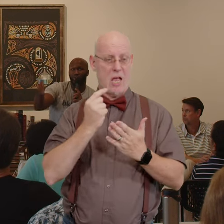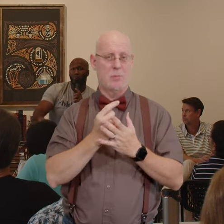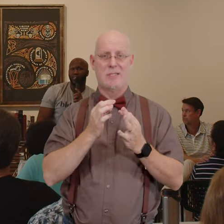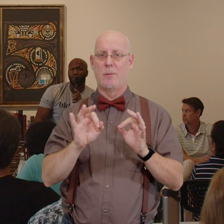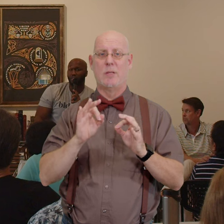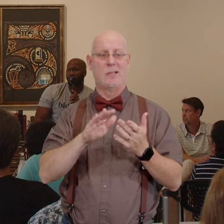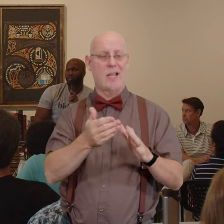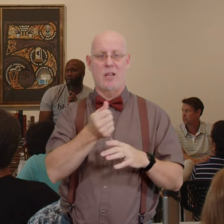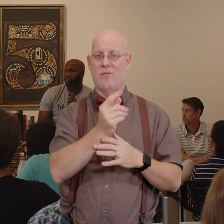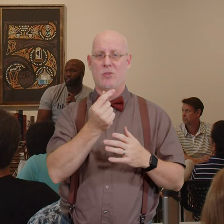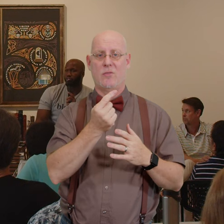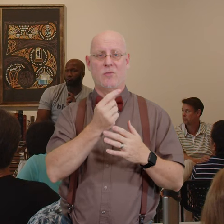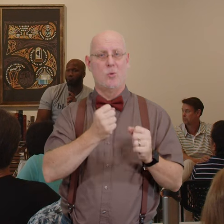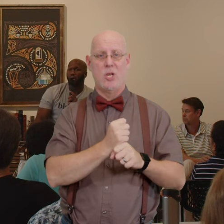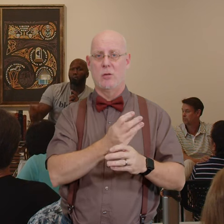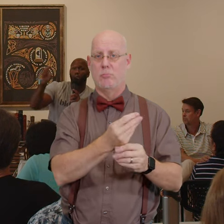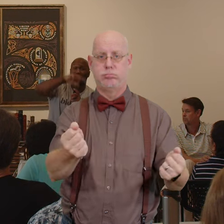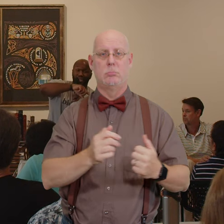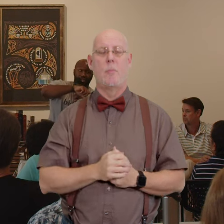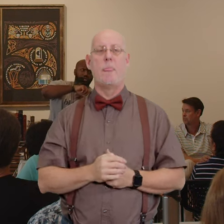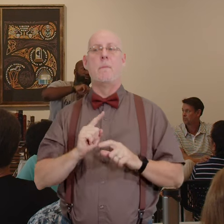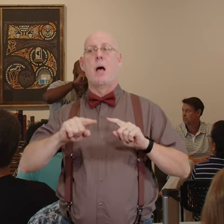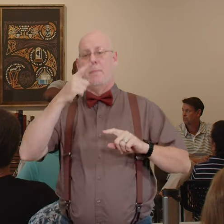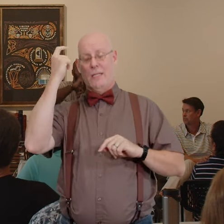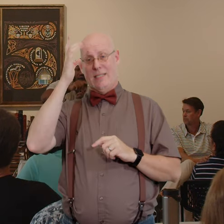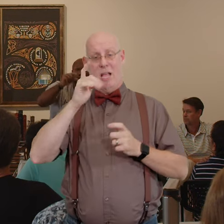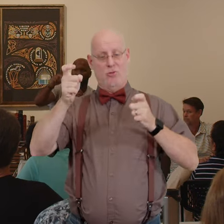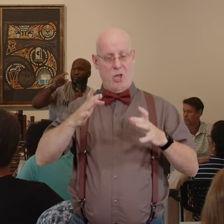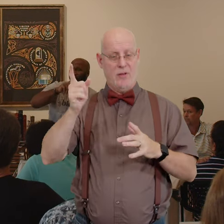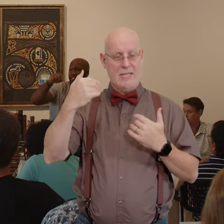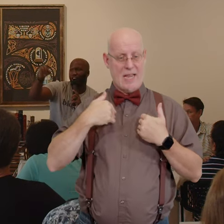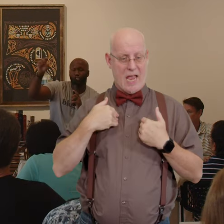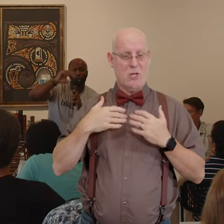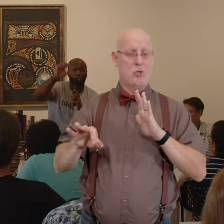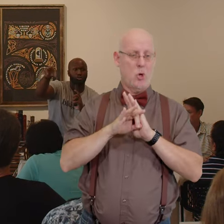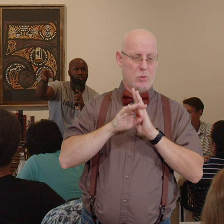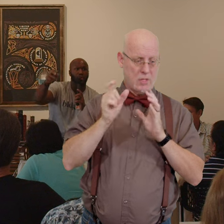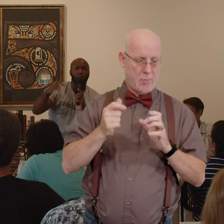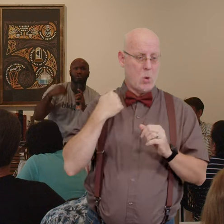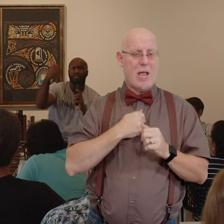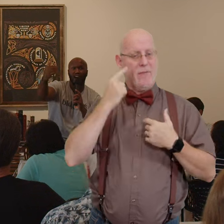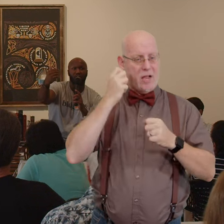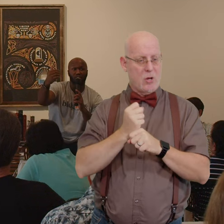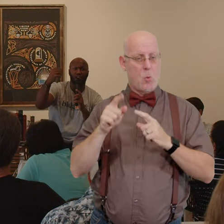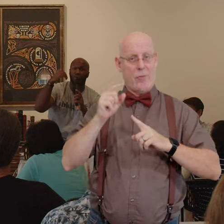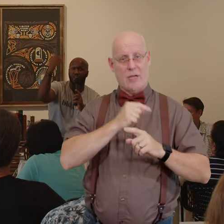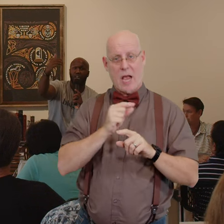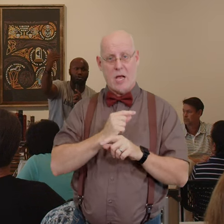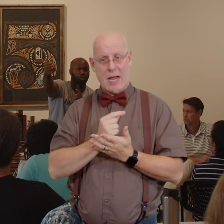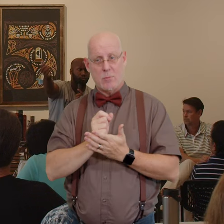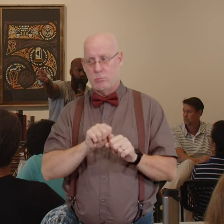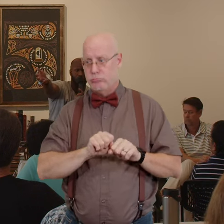gospel could have just been dead within the first couple of years. But because God is sovereign, because he has chosen some, we do have confidence that